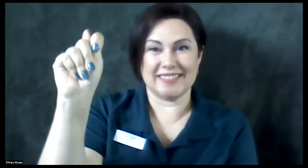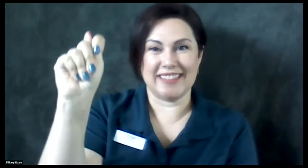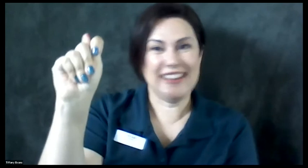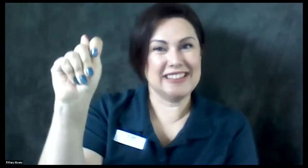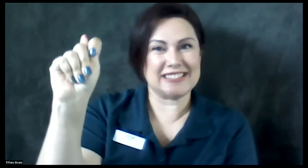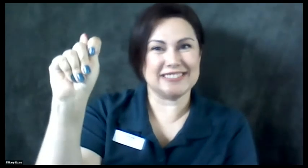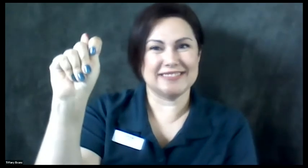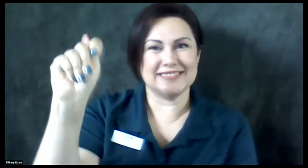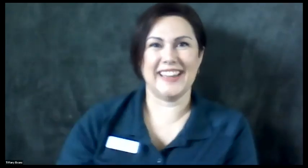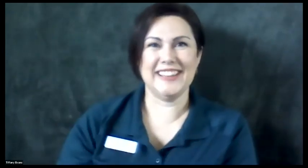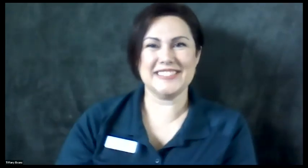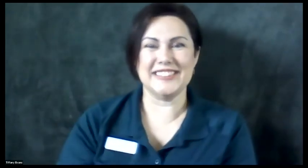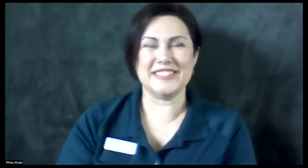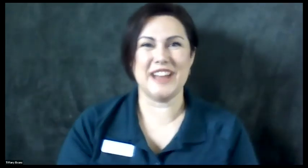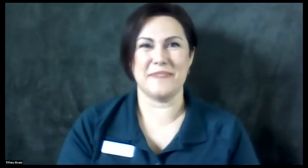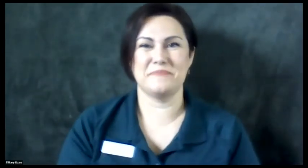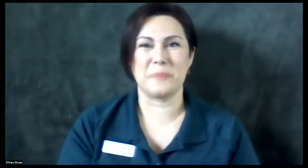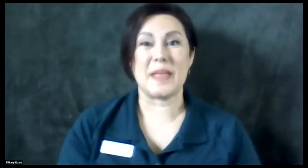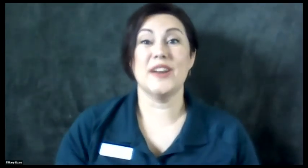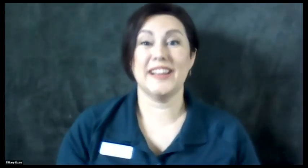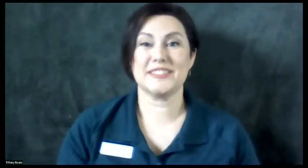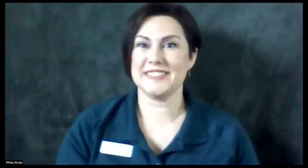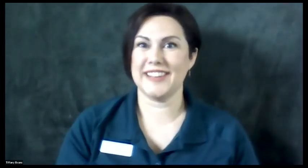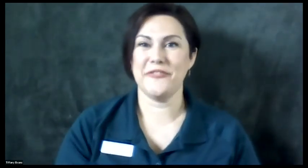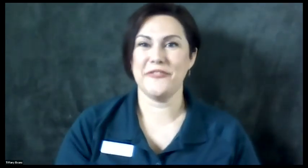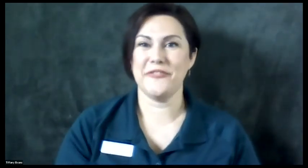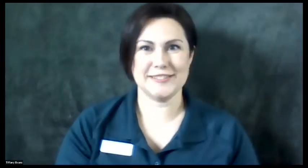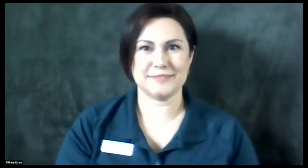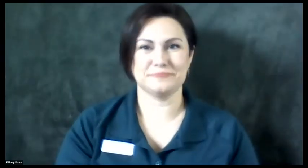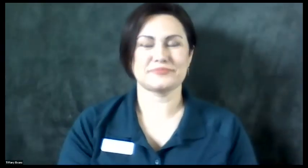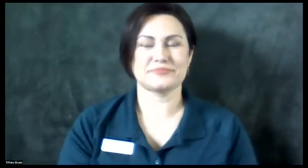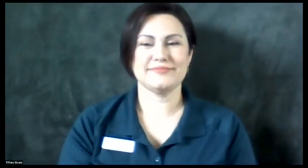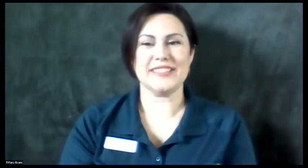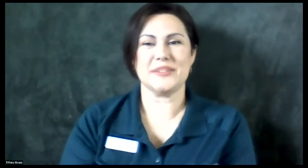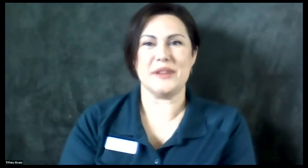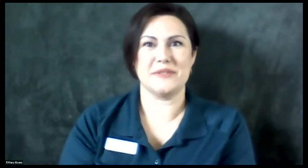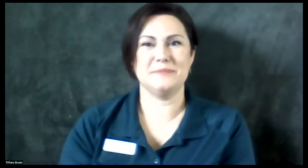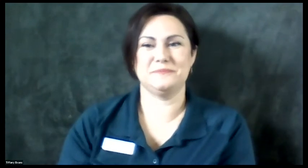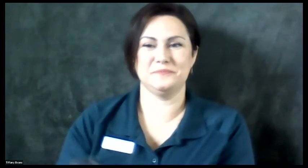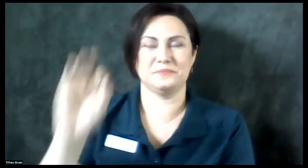ant. Excellent, good job. Our next one's gonna have 4 letters. So here we go.